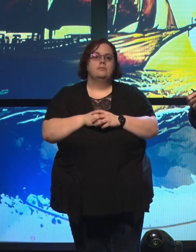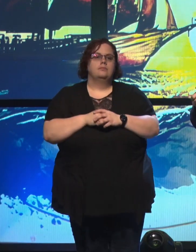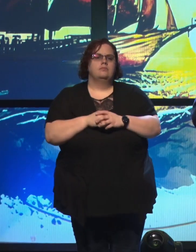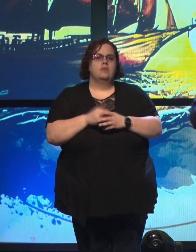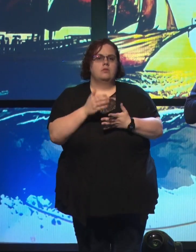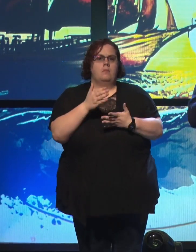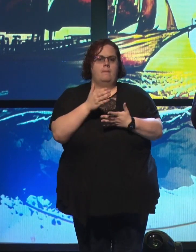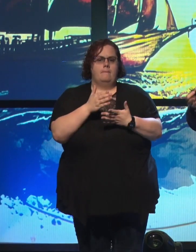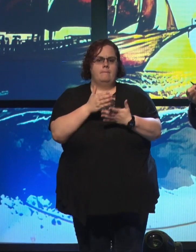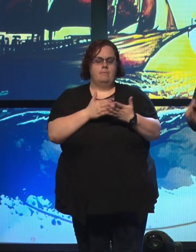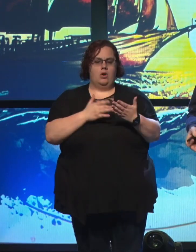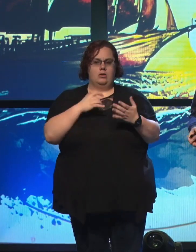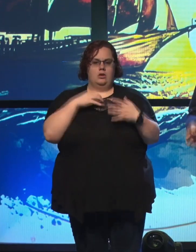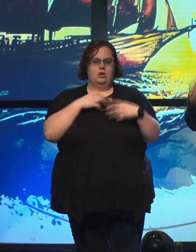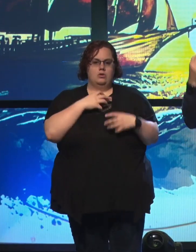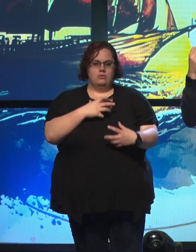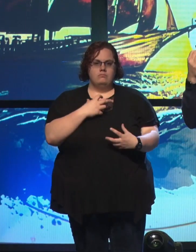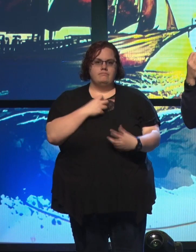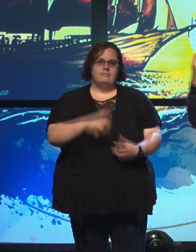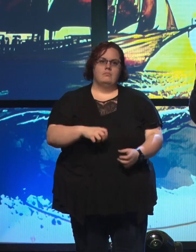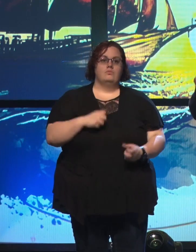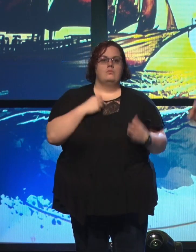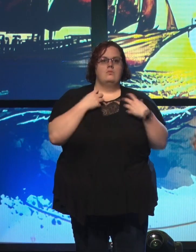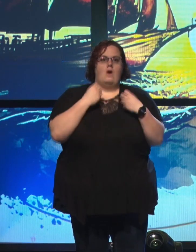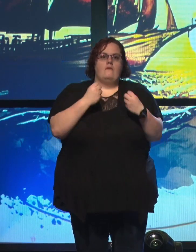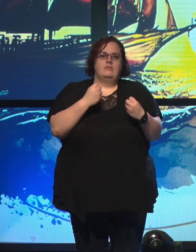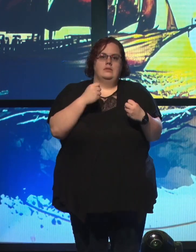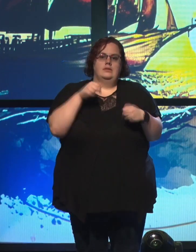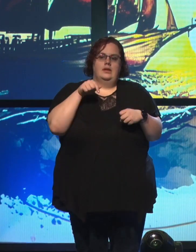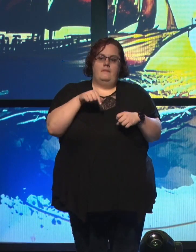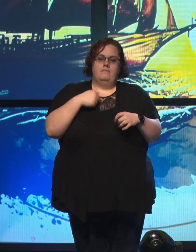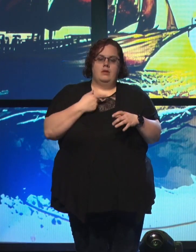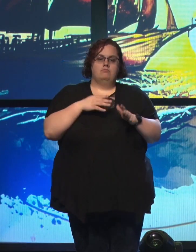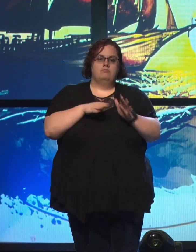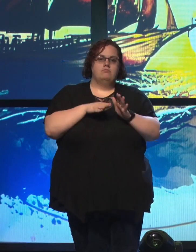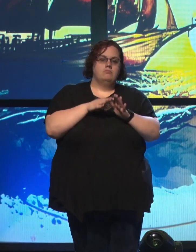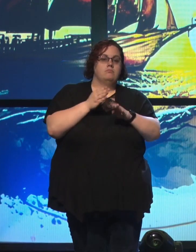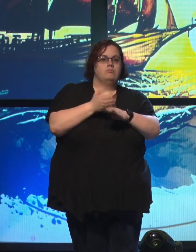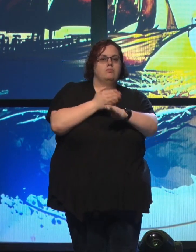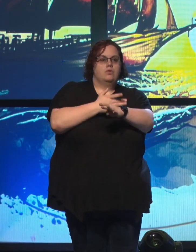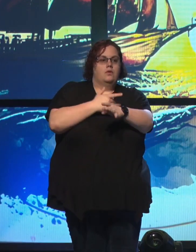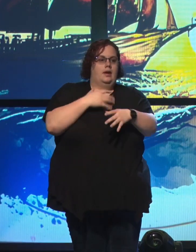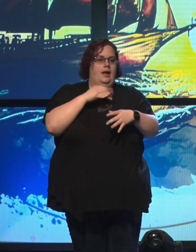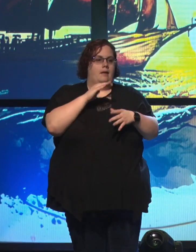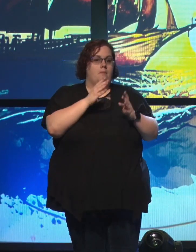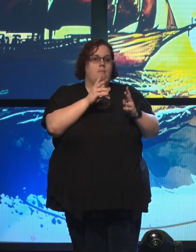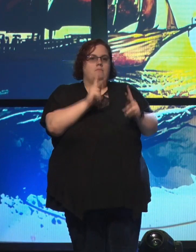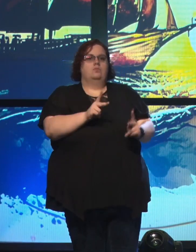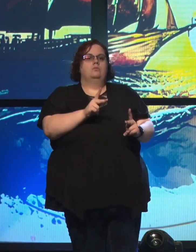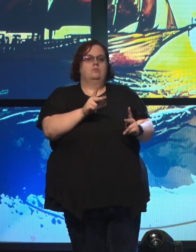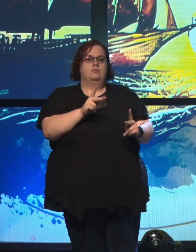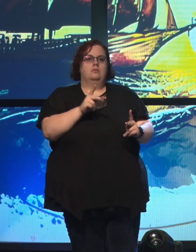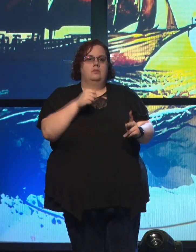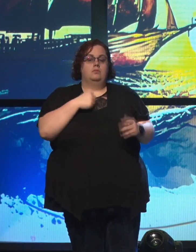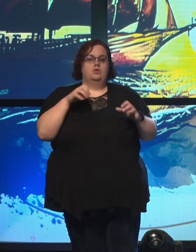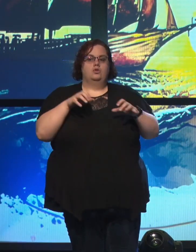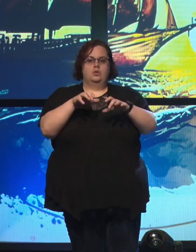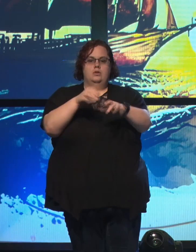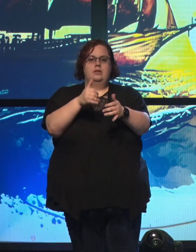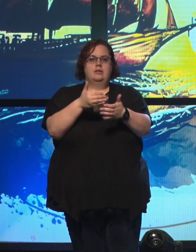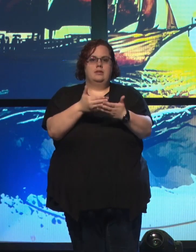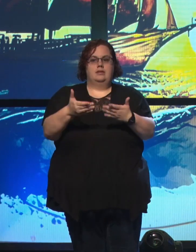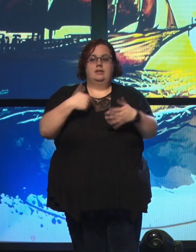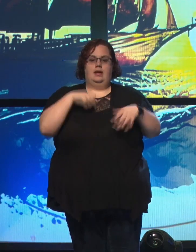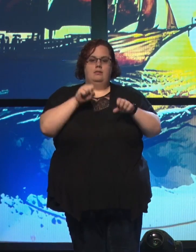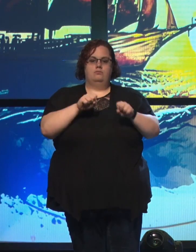that comes with it, and there's a confidence in knowing, I'm actually growing as a person. I'm actually doing things that I think can make a huge difference in the world,